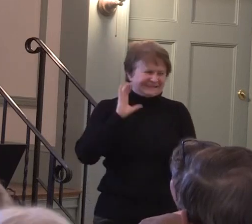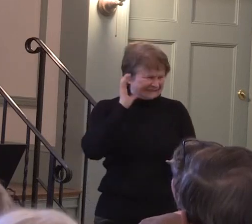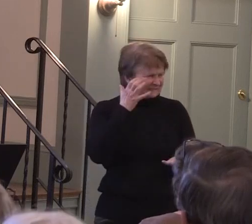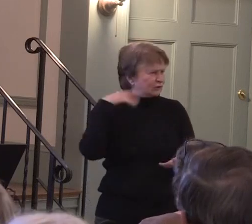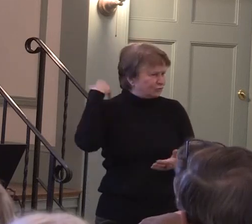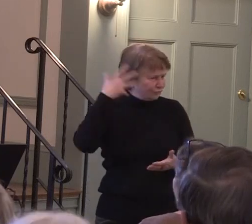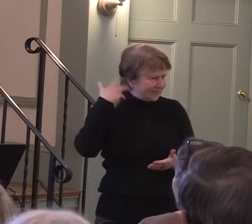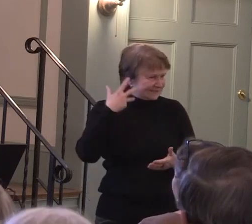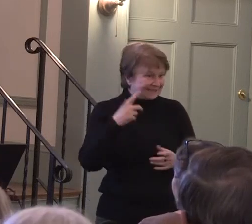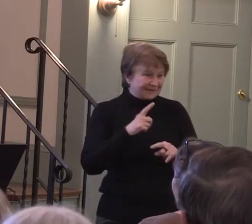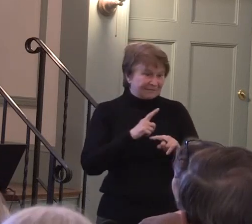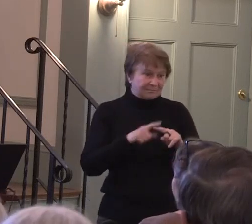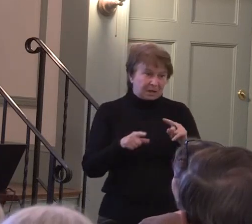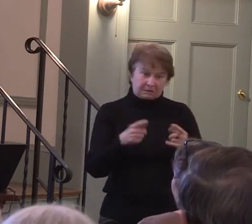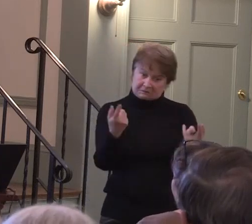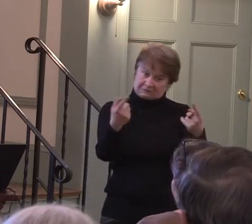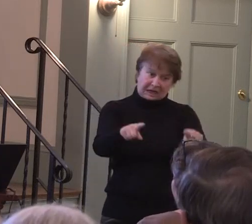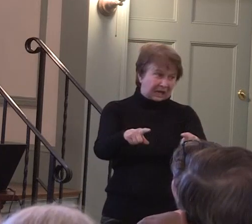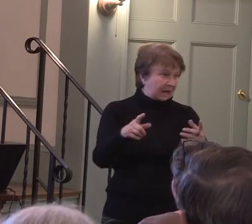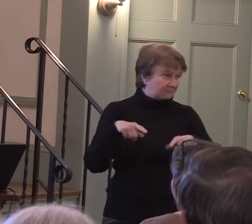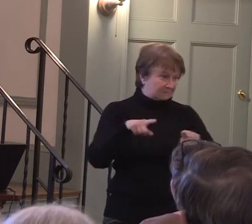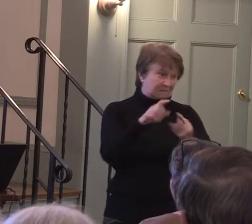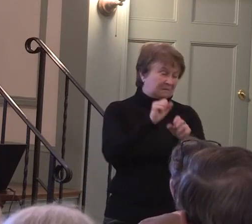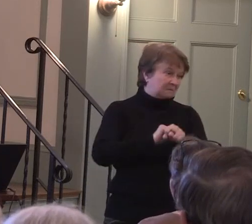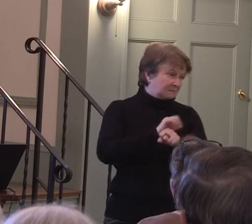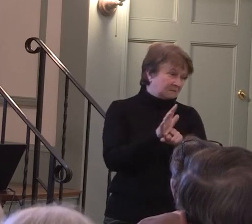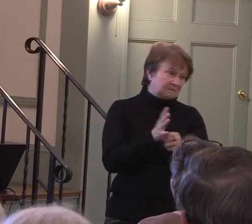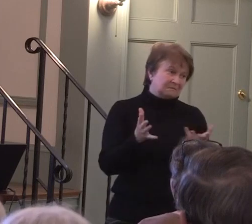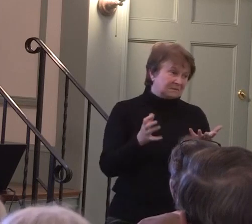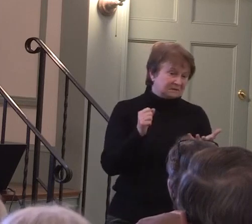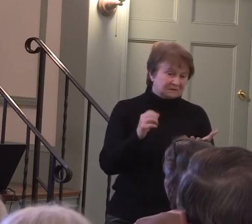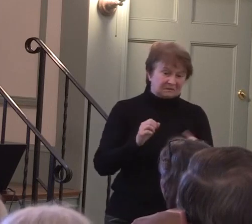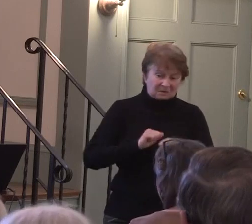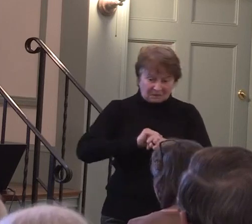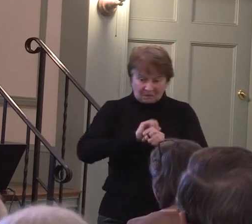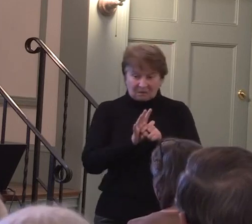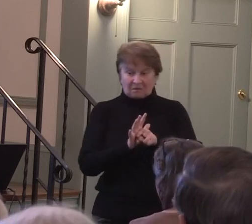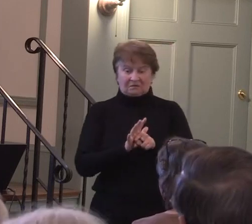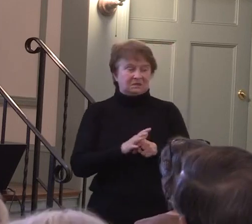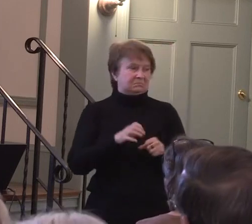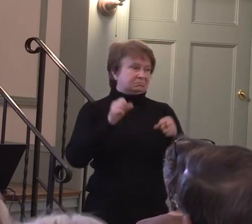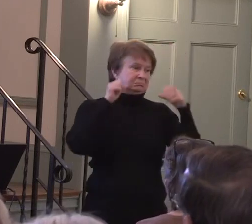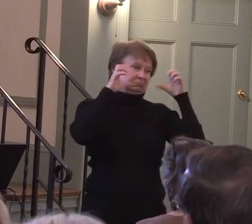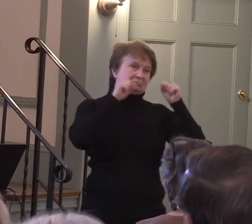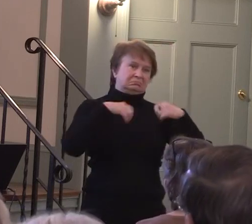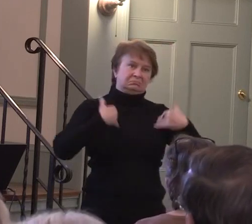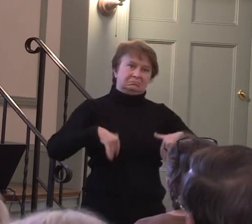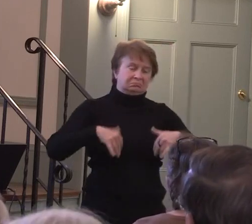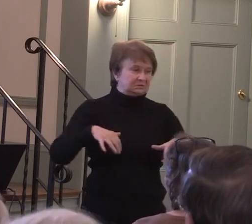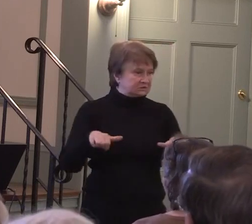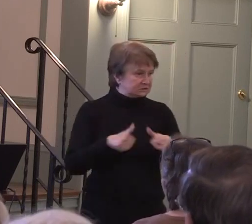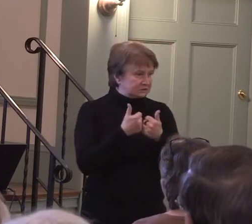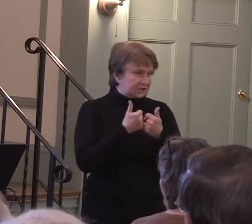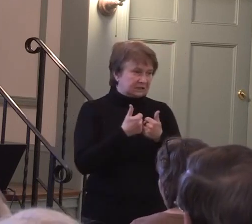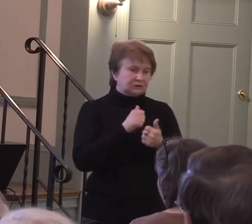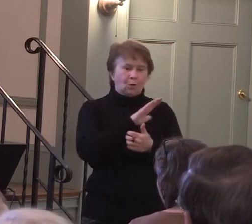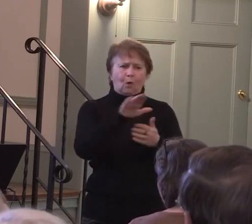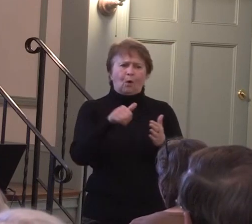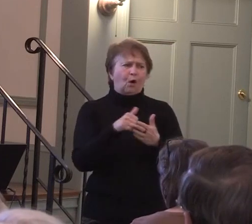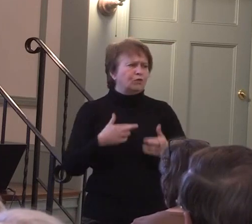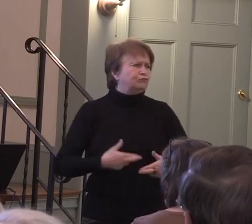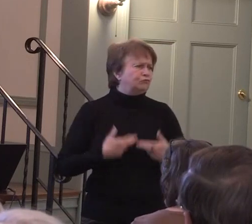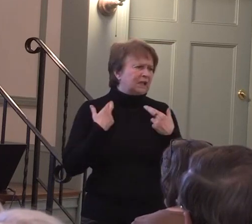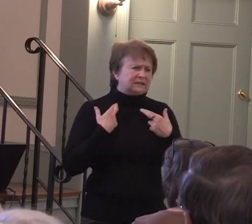it sounds, it happens. So COVID was an incredible challenge. All the residents